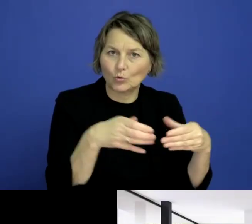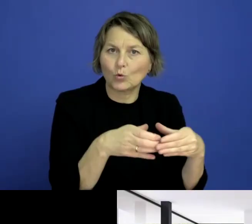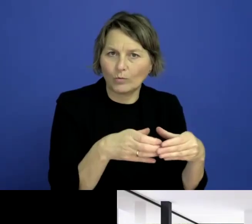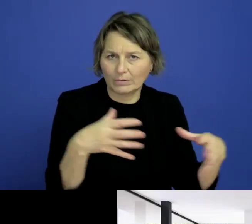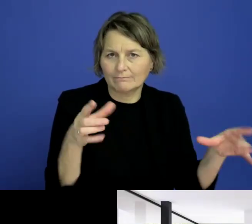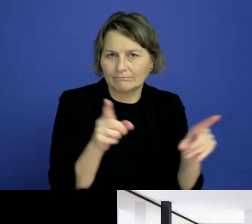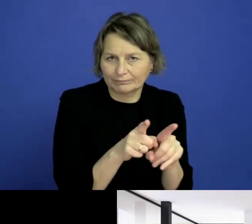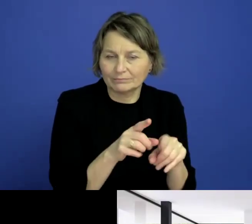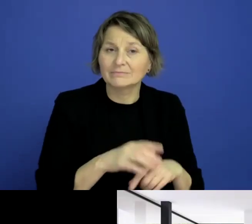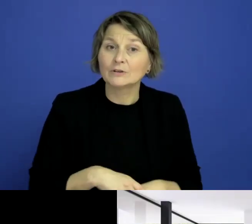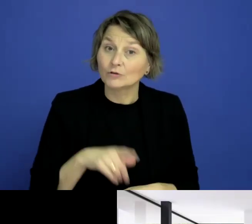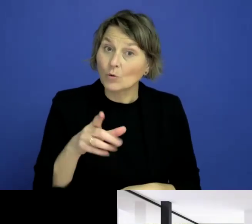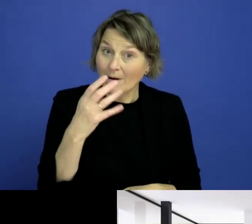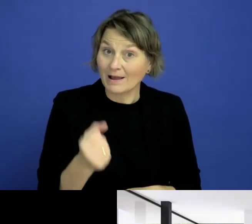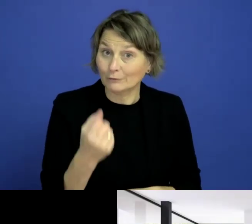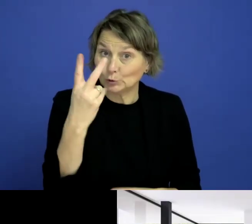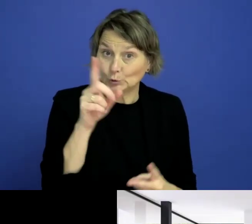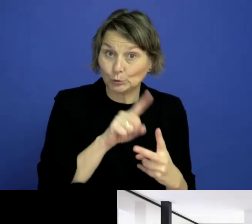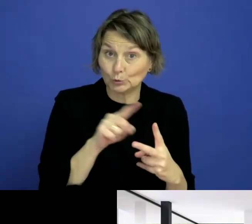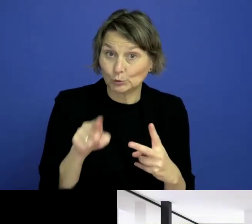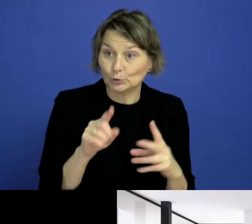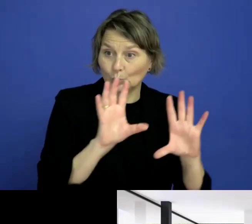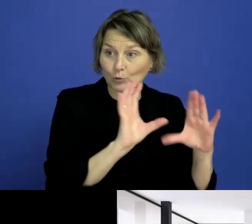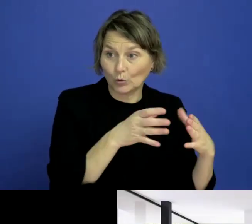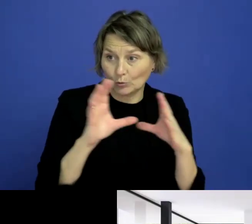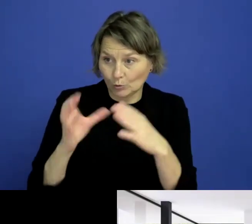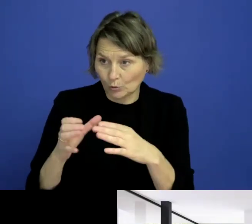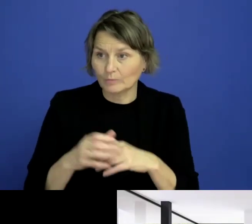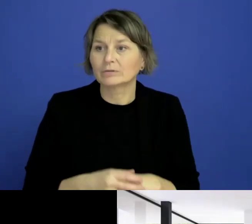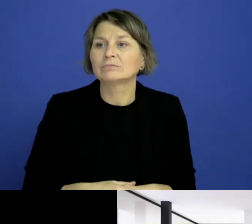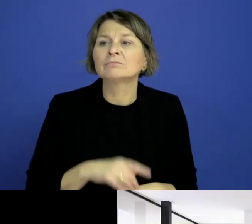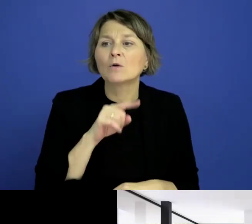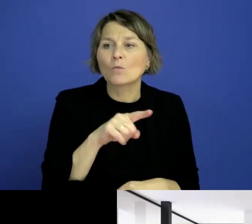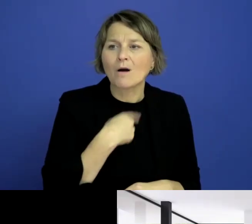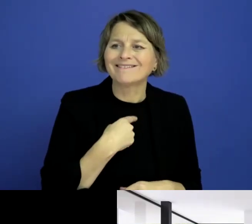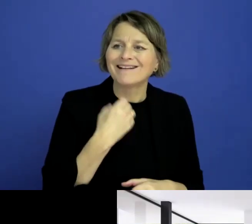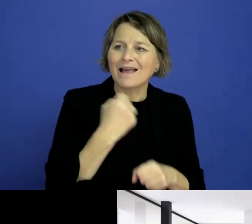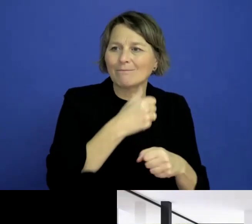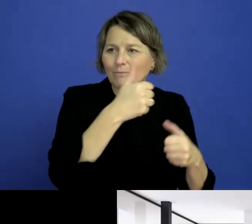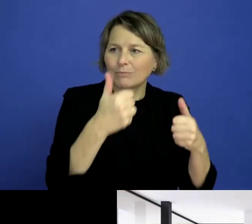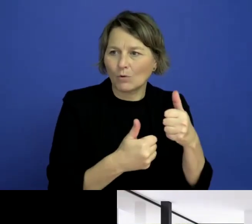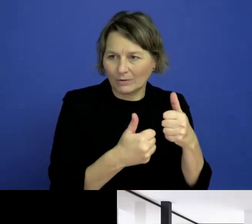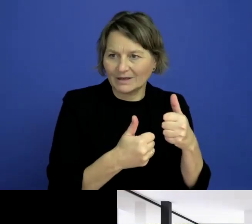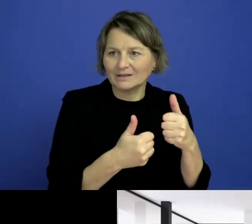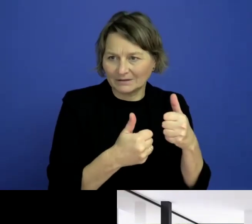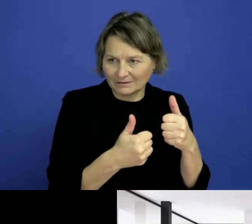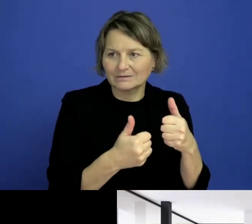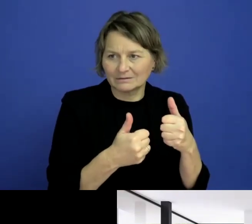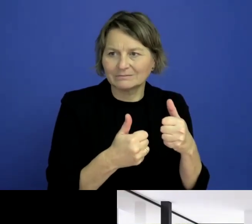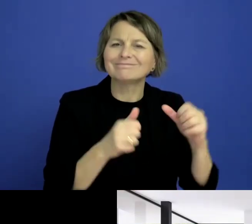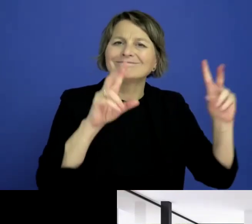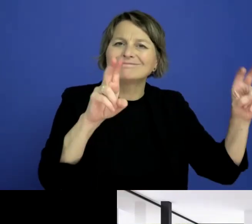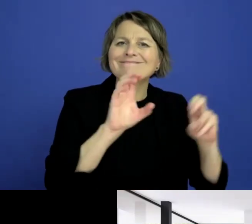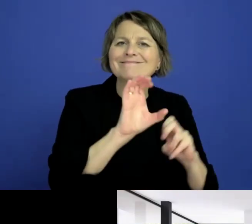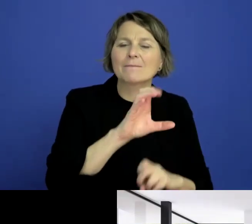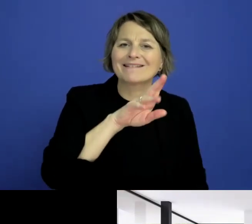also neuroability. So when talking about these two ERGs or ENGs, how do these engage on the topic of care